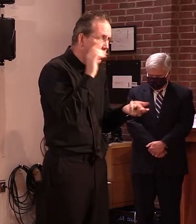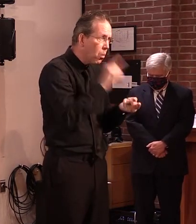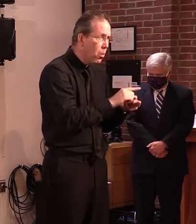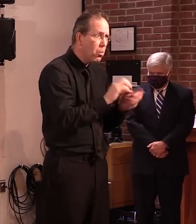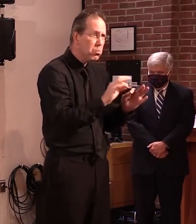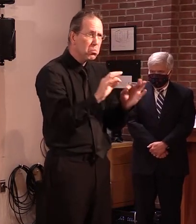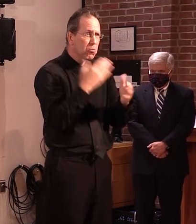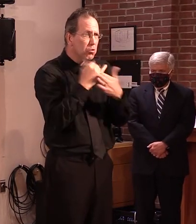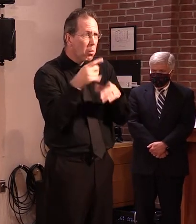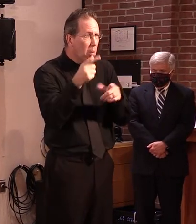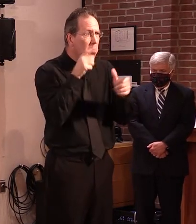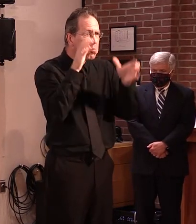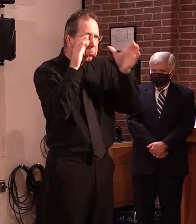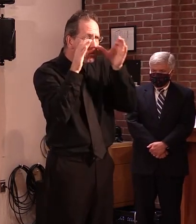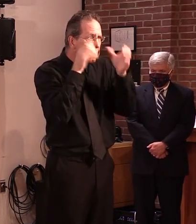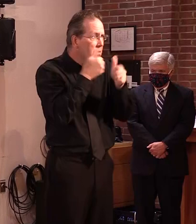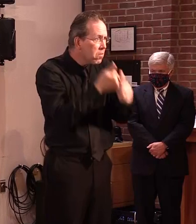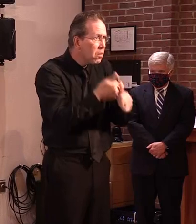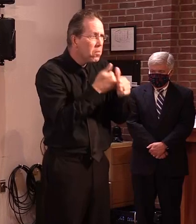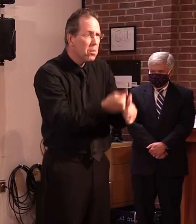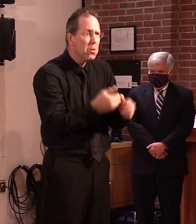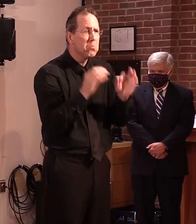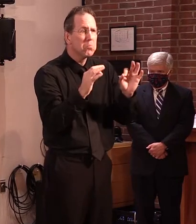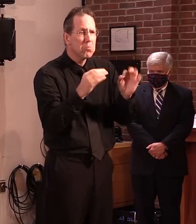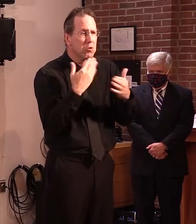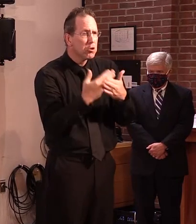going to get everyone. But from my standpoint,